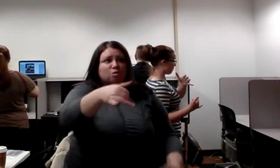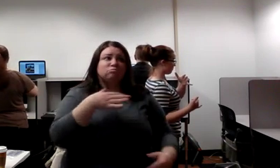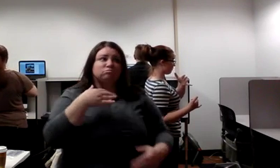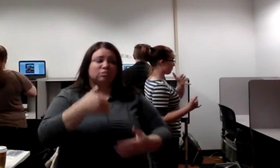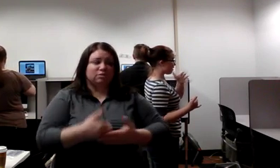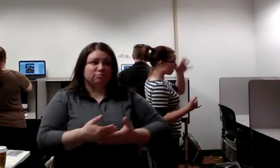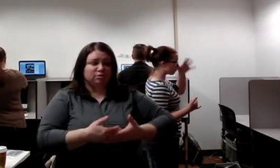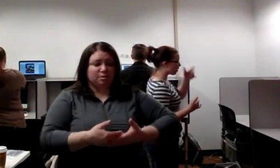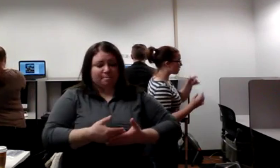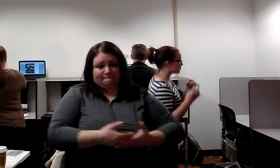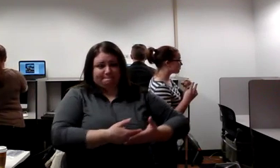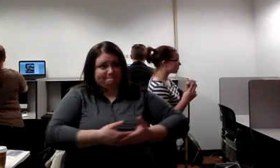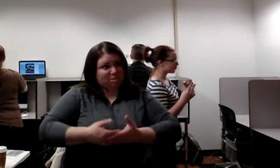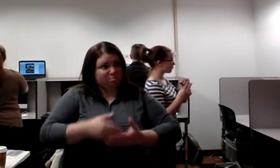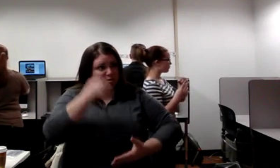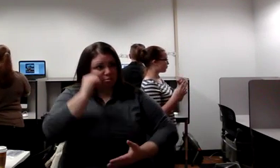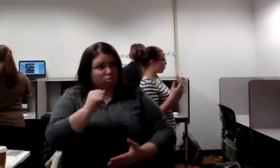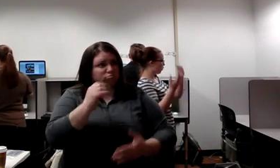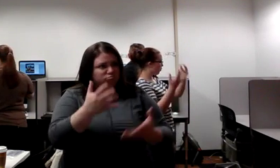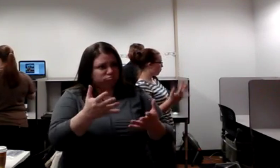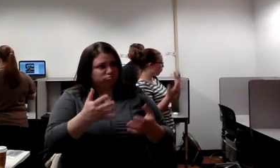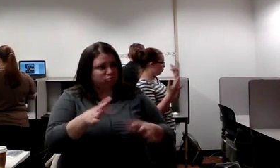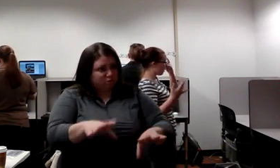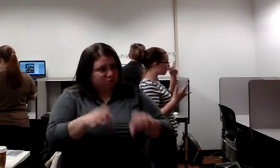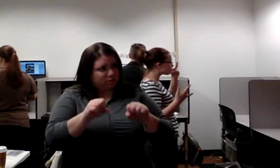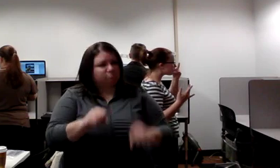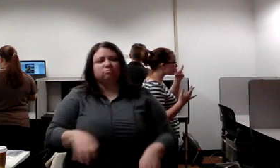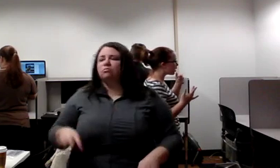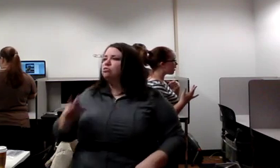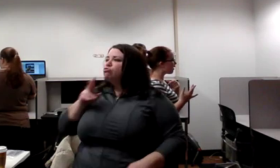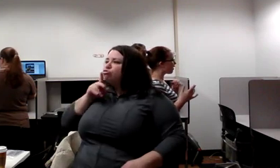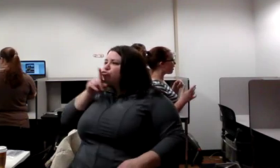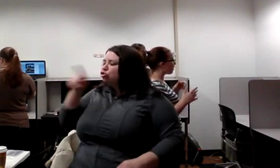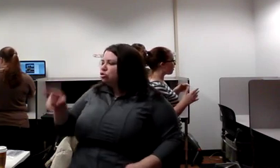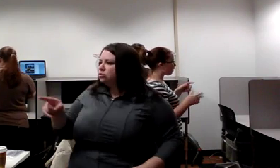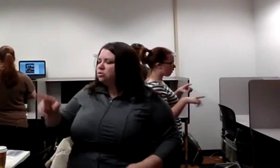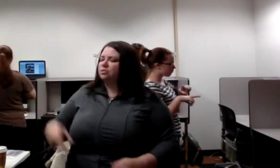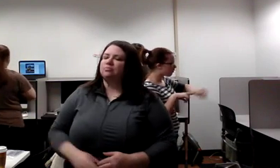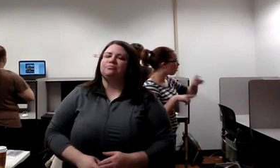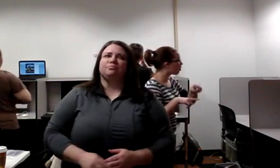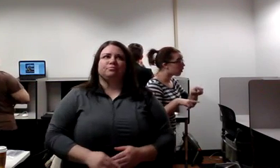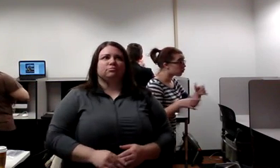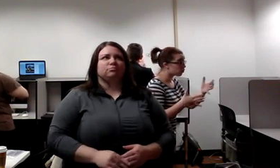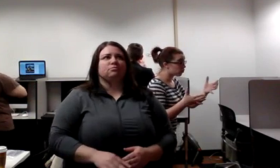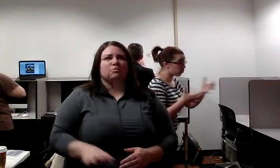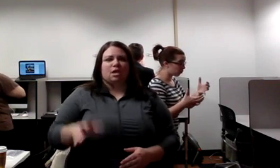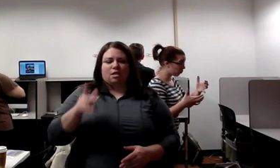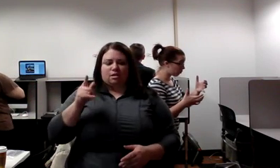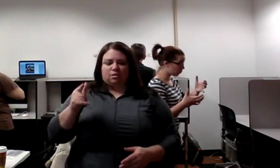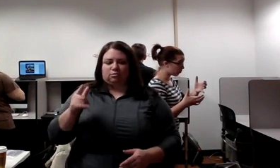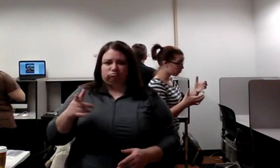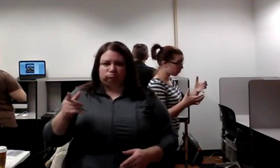My biological mother found out later that my mother had never graduated from college and that my father had never graduated from high